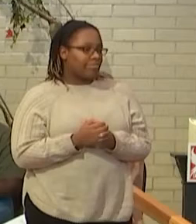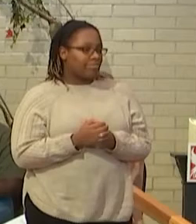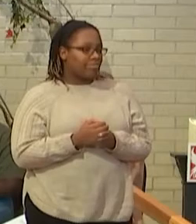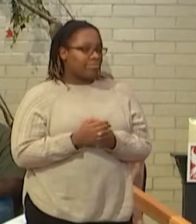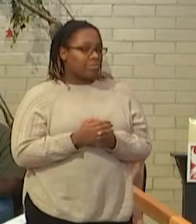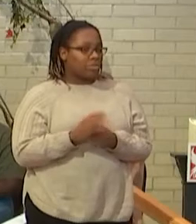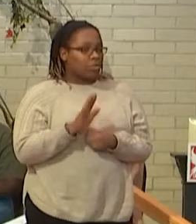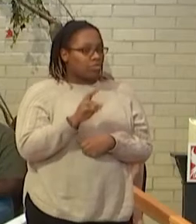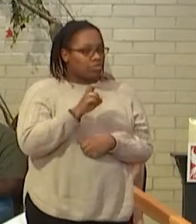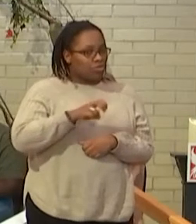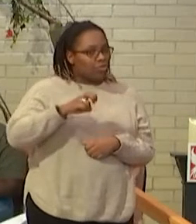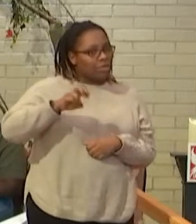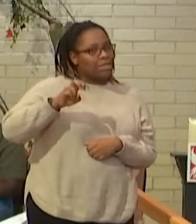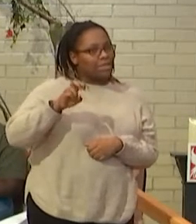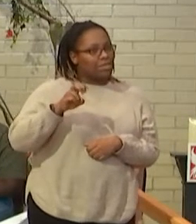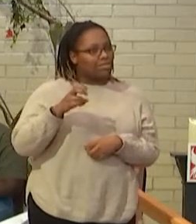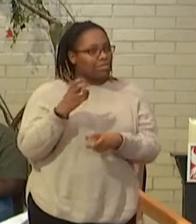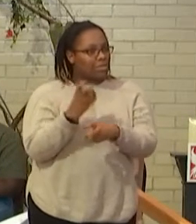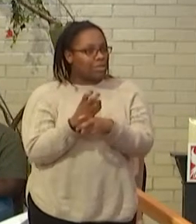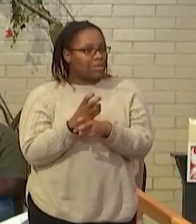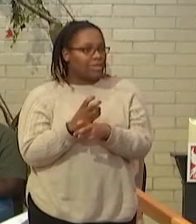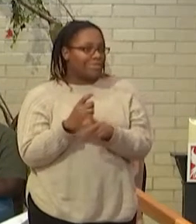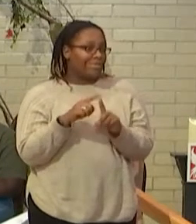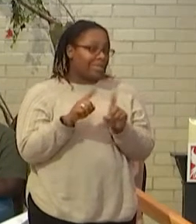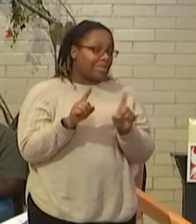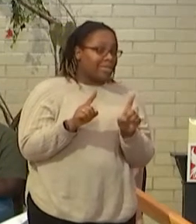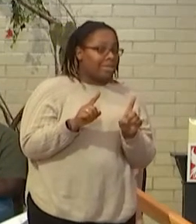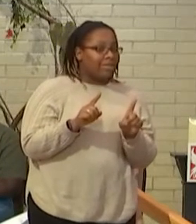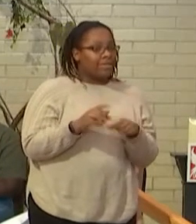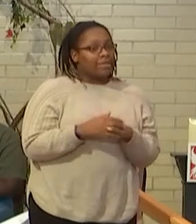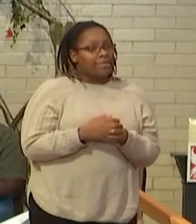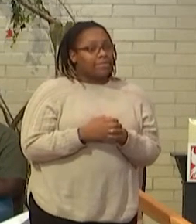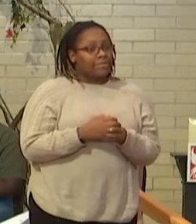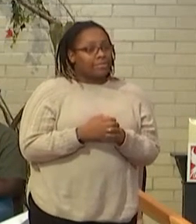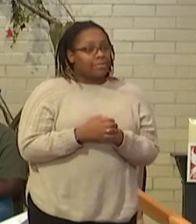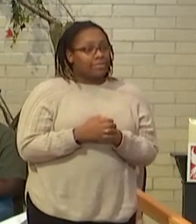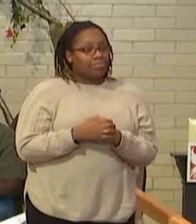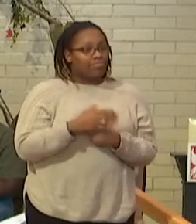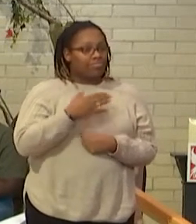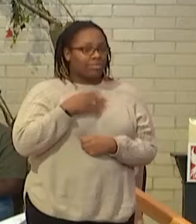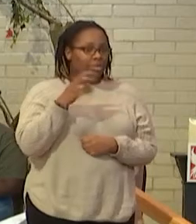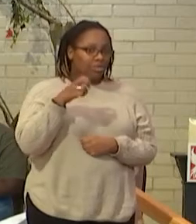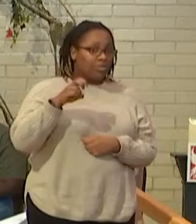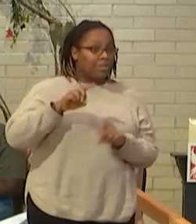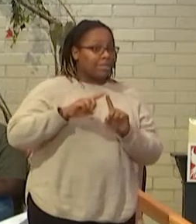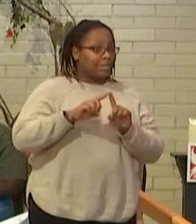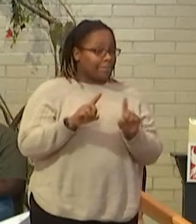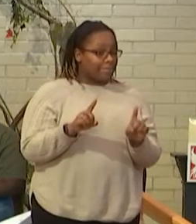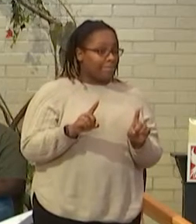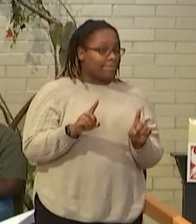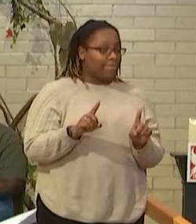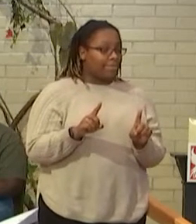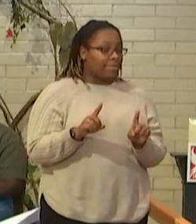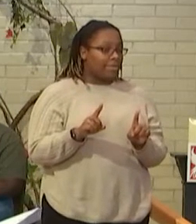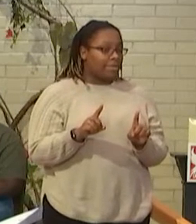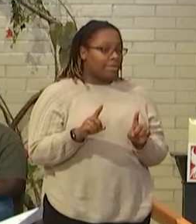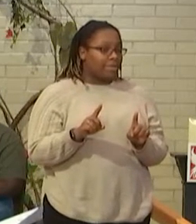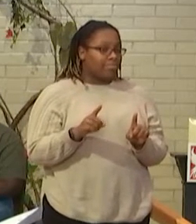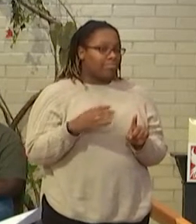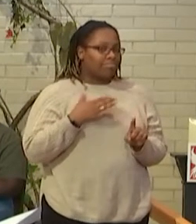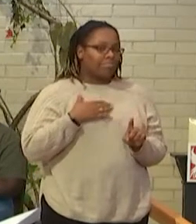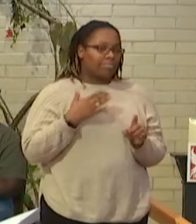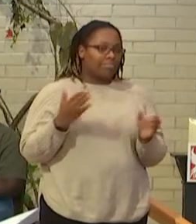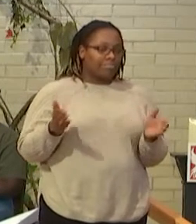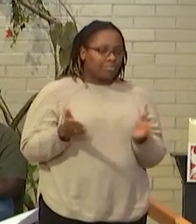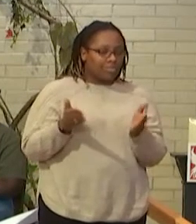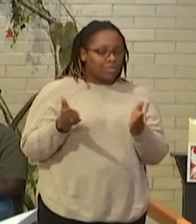to school is going to be a little bumpy and a little bit different, but even though my journey is going to be different, my motivation